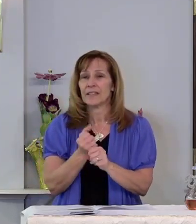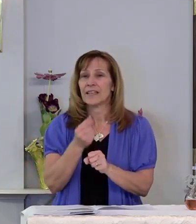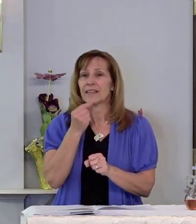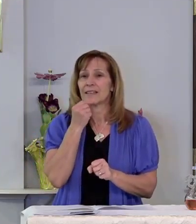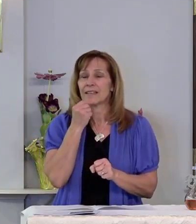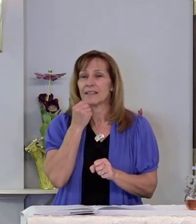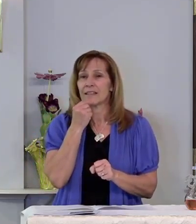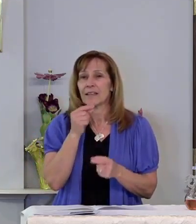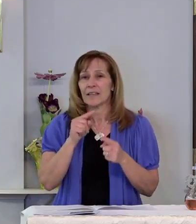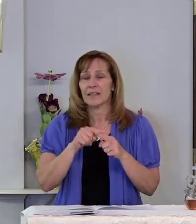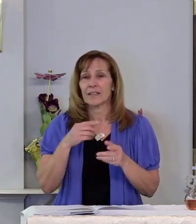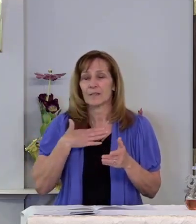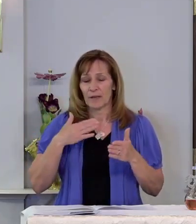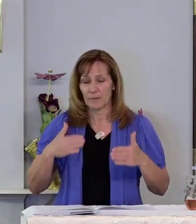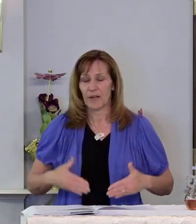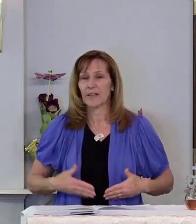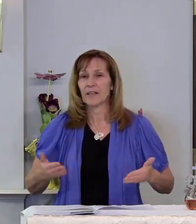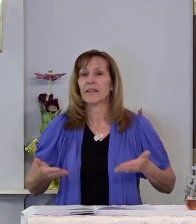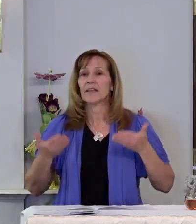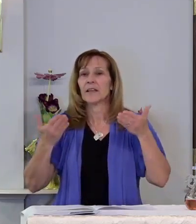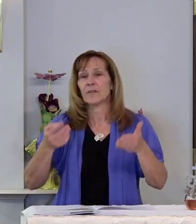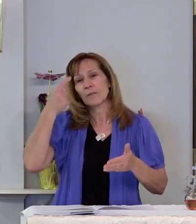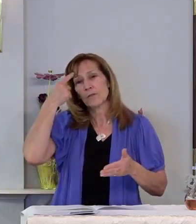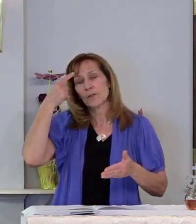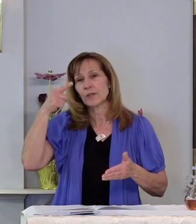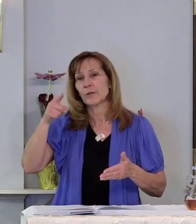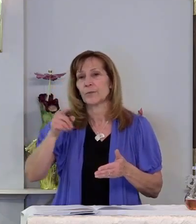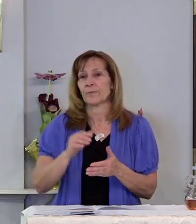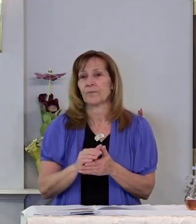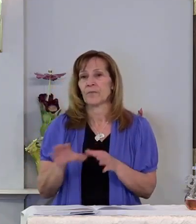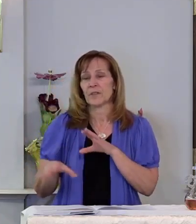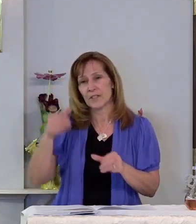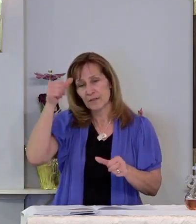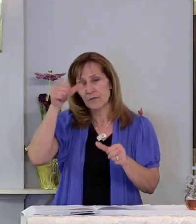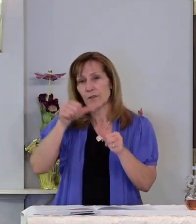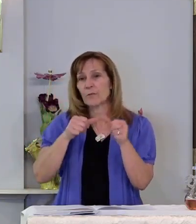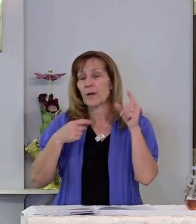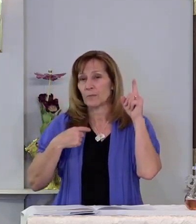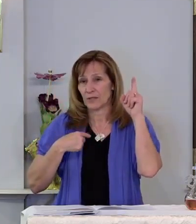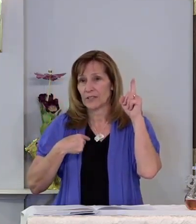you for your Son, Jesus, the Word made flesh.